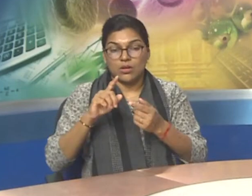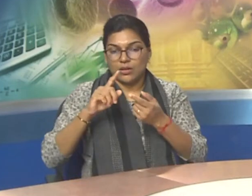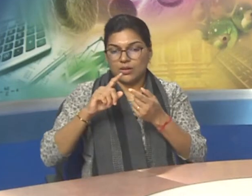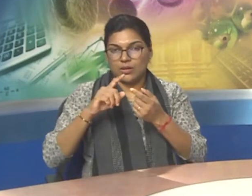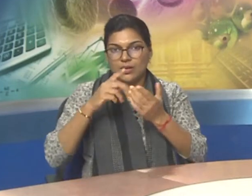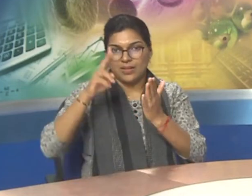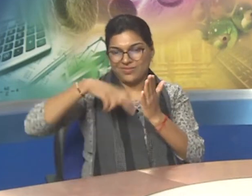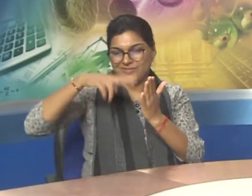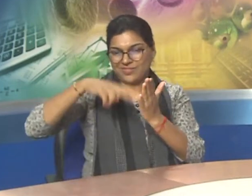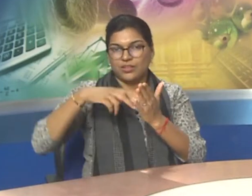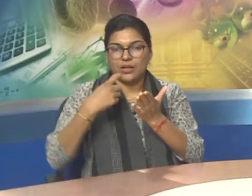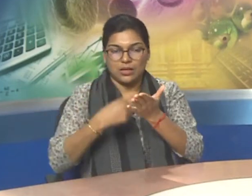reader,